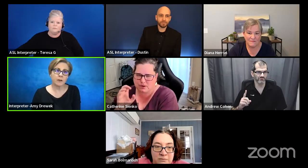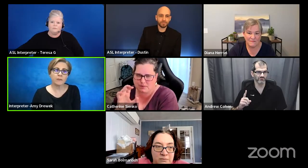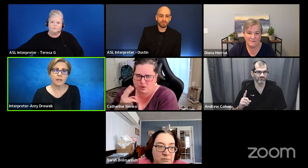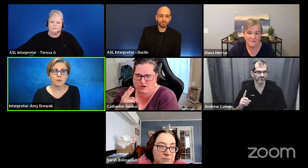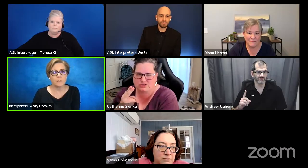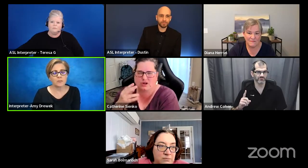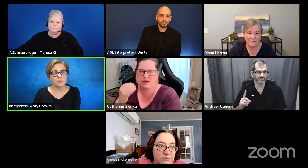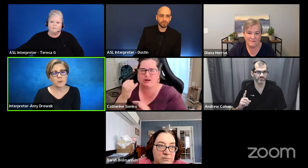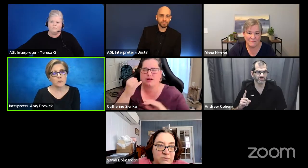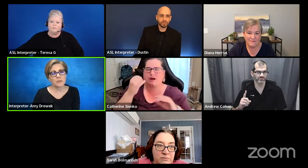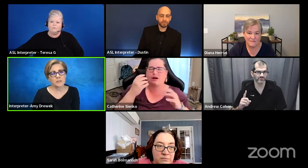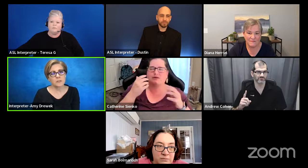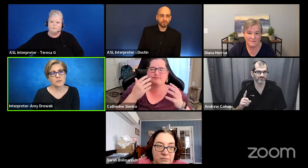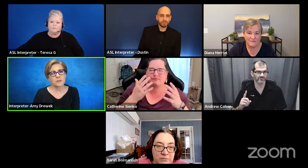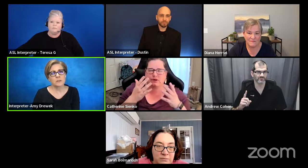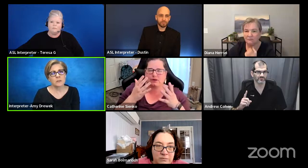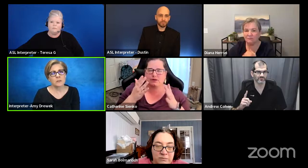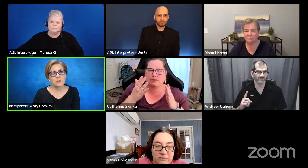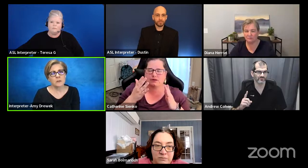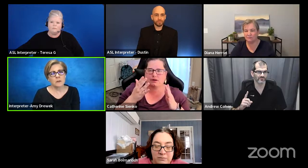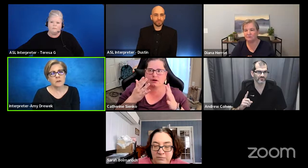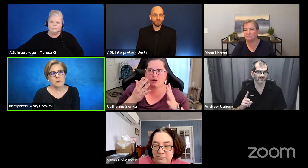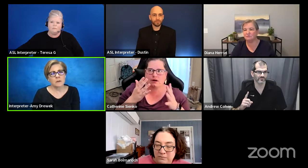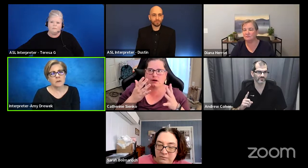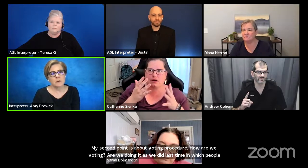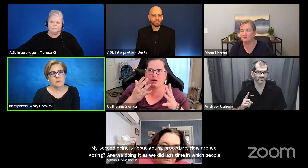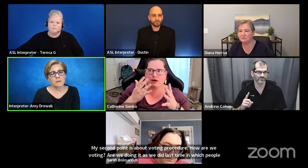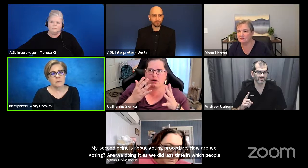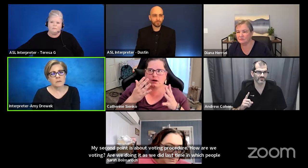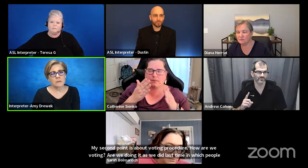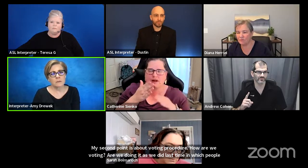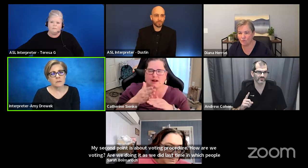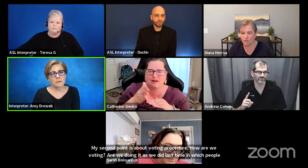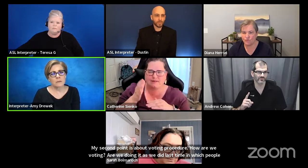This is Commissioner Cienko. Thank you, Commissioner Bolmarsich.